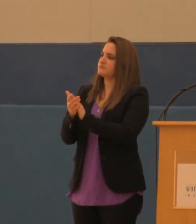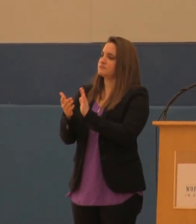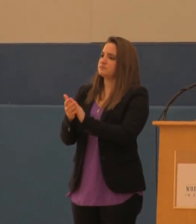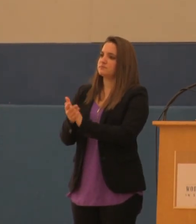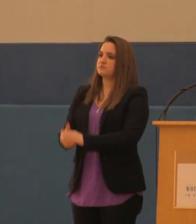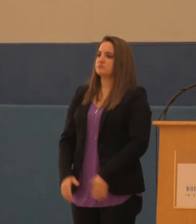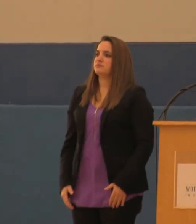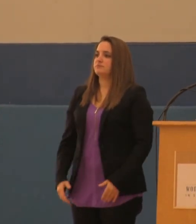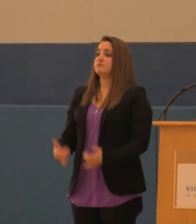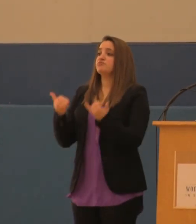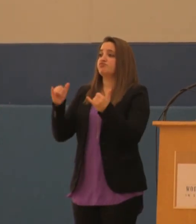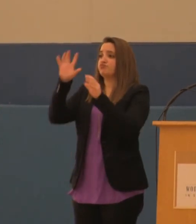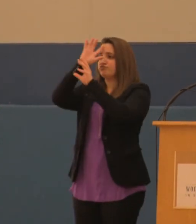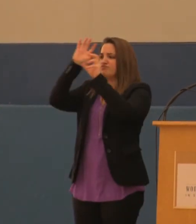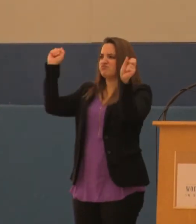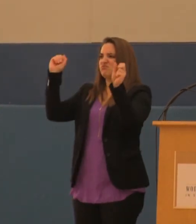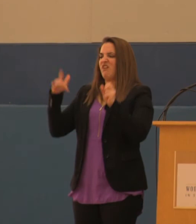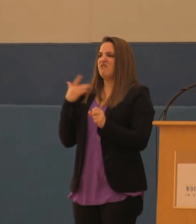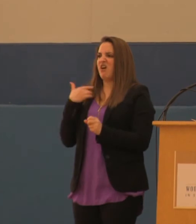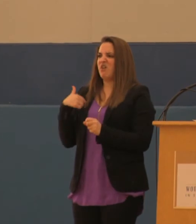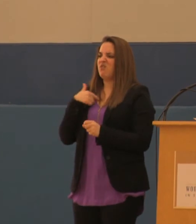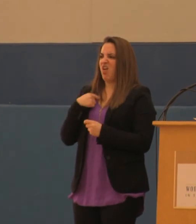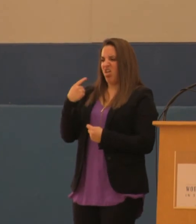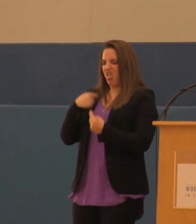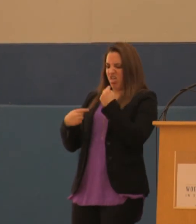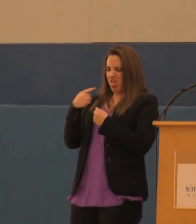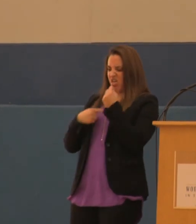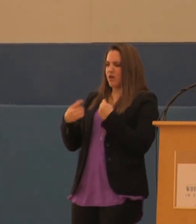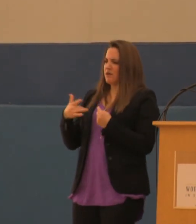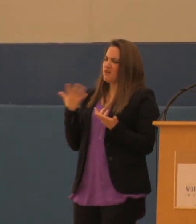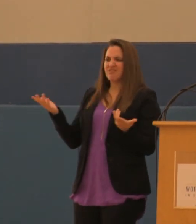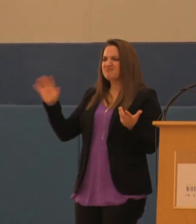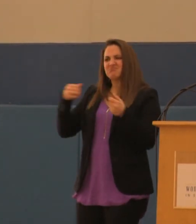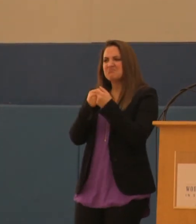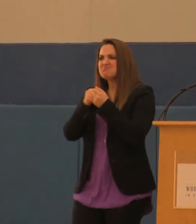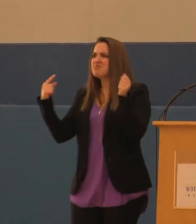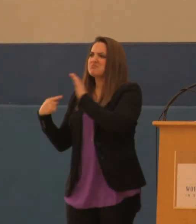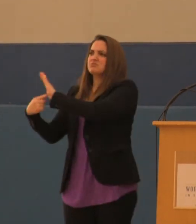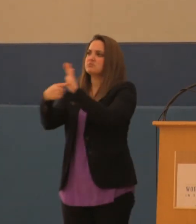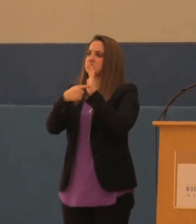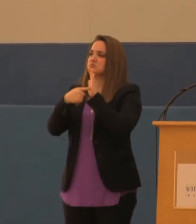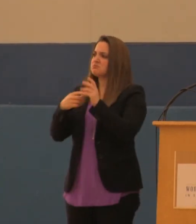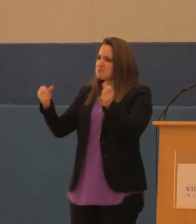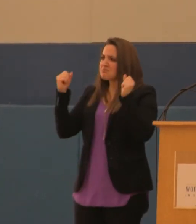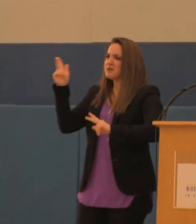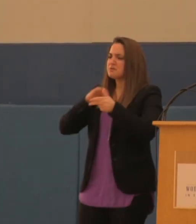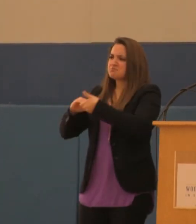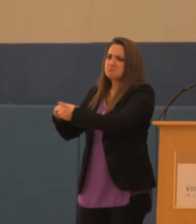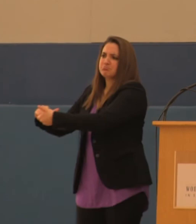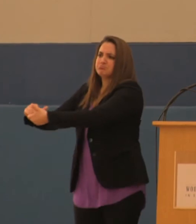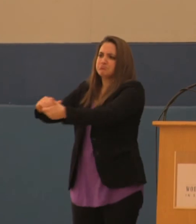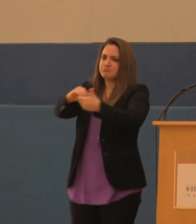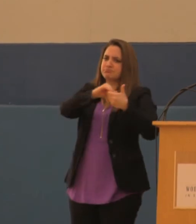The current president has galvanized us and forced us to come out of our comfort zones. Millions of us have united to take action